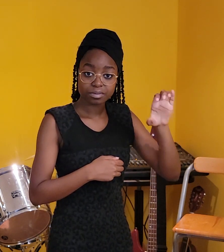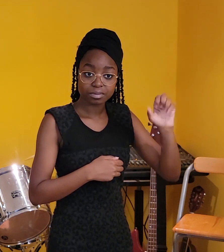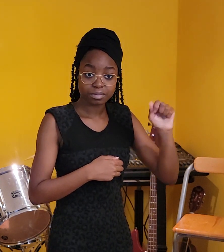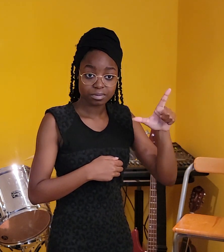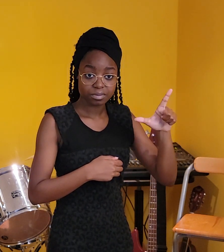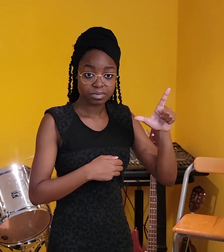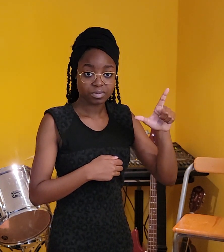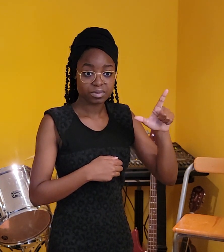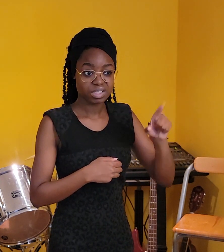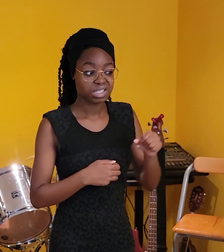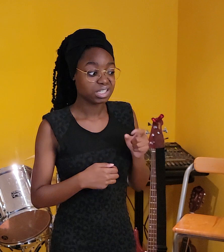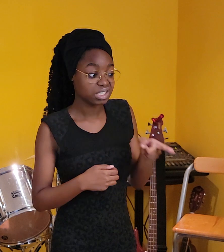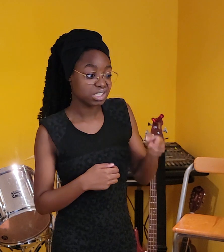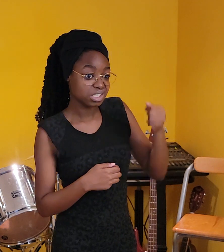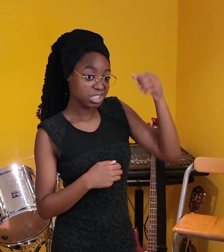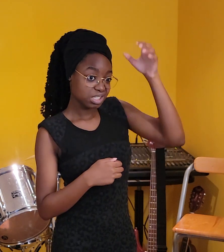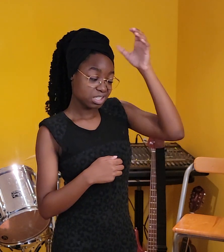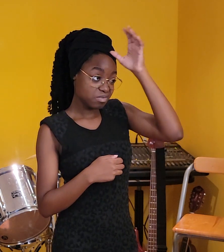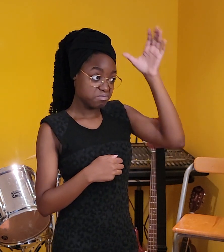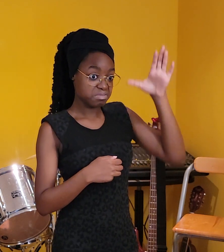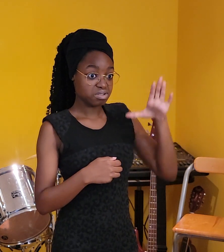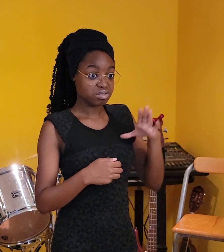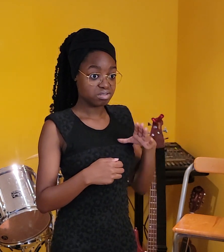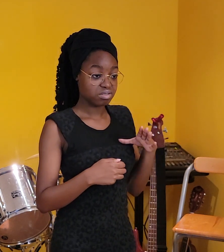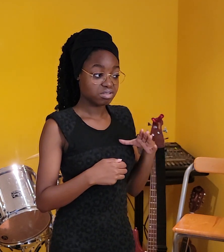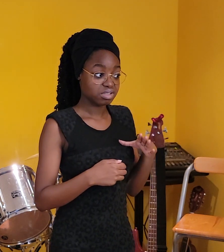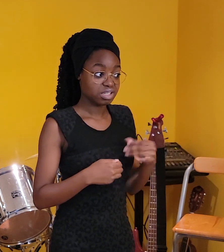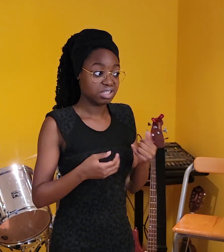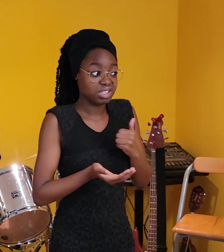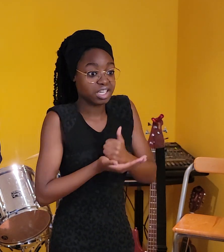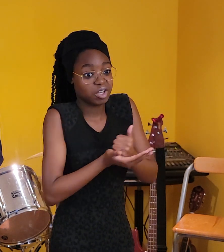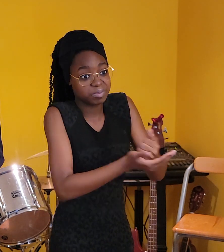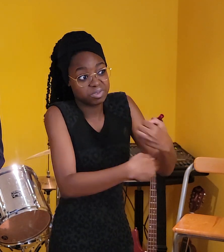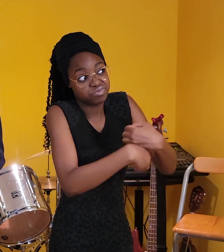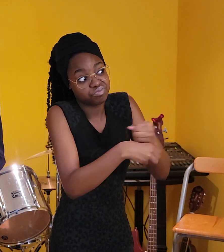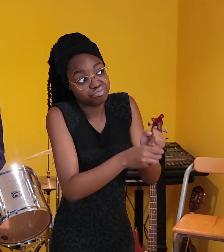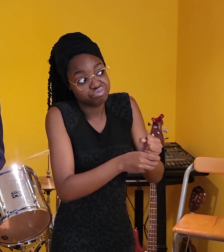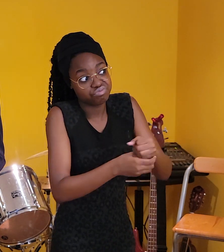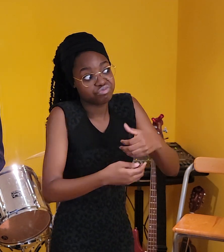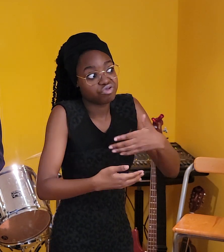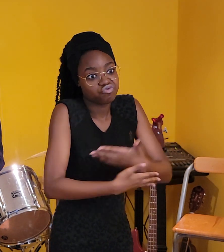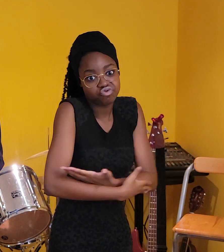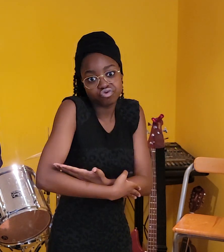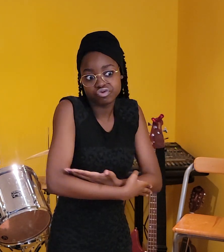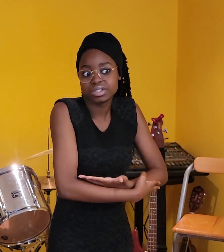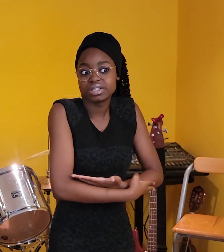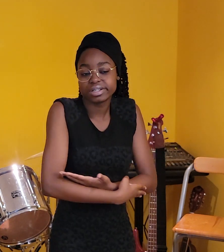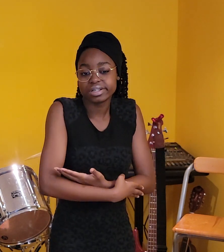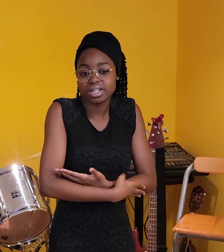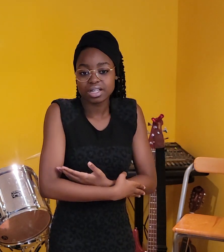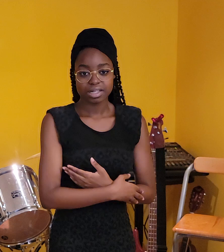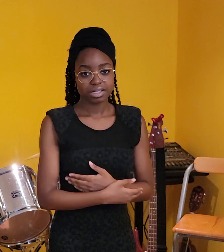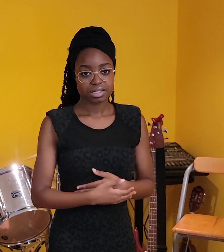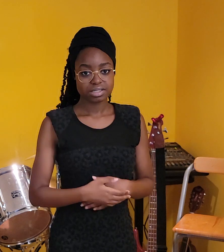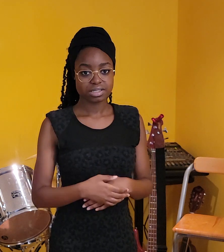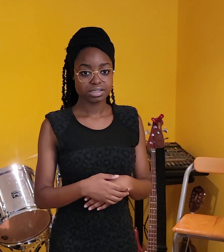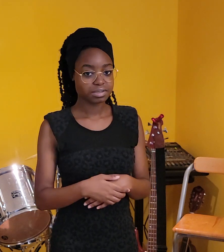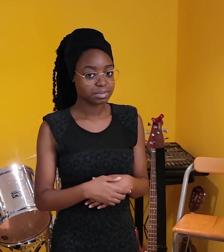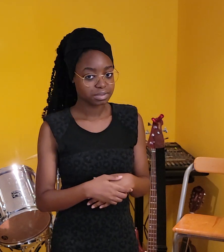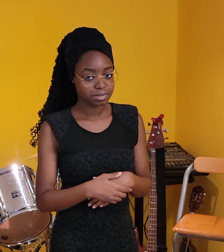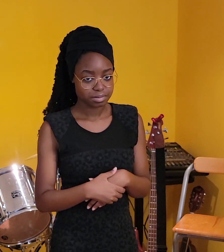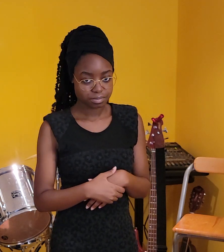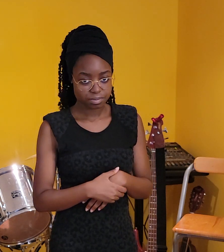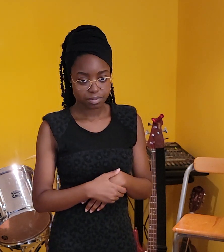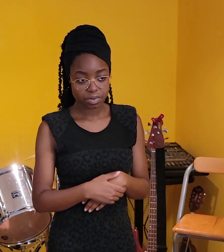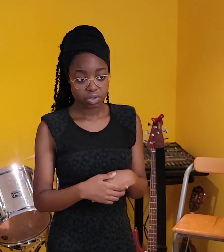it, genetic contributor to the creation of a baby. You know, whether it's through married sexual